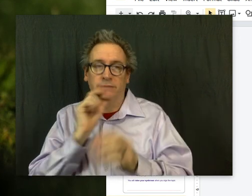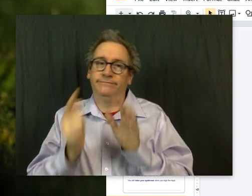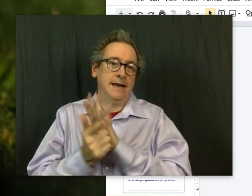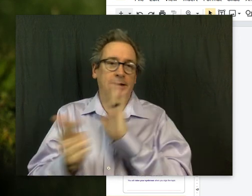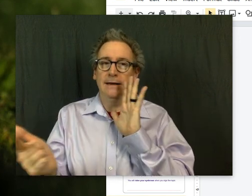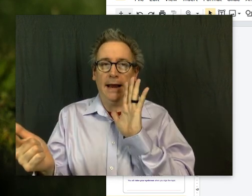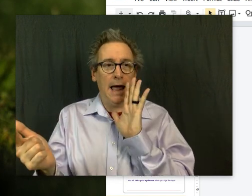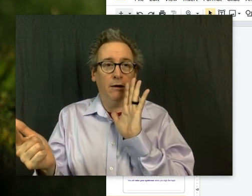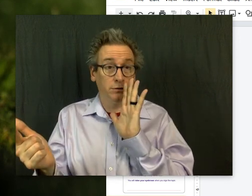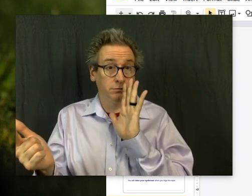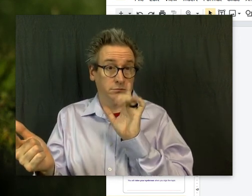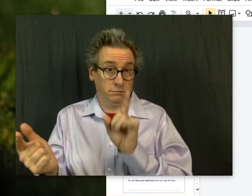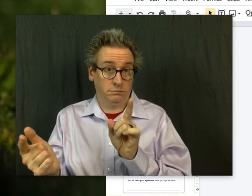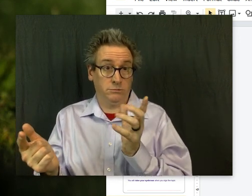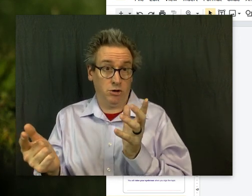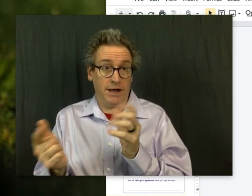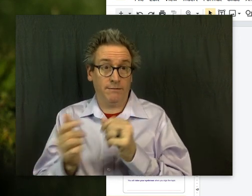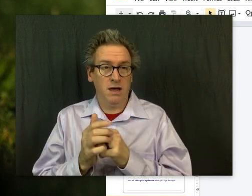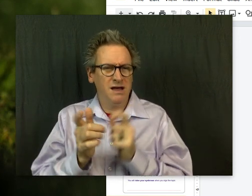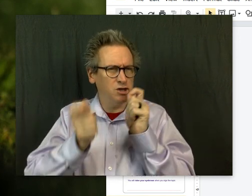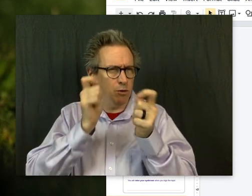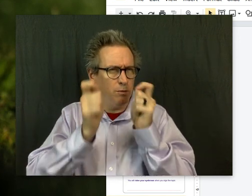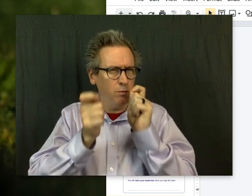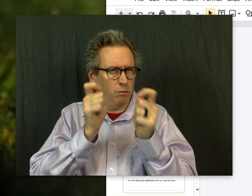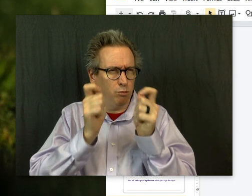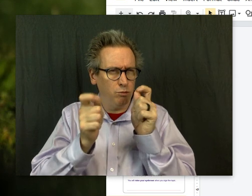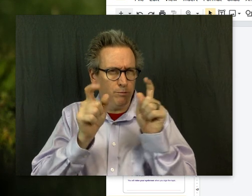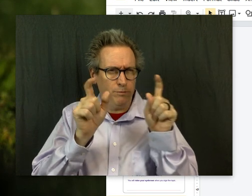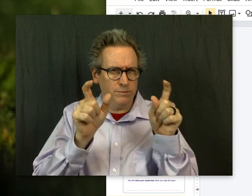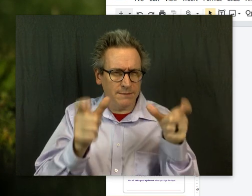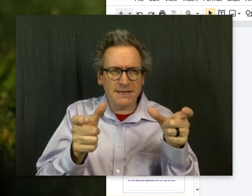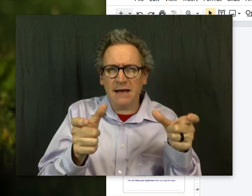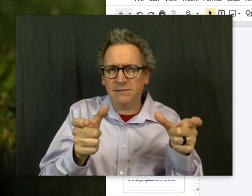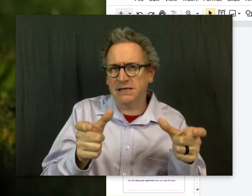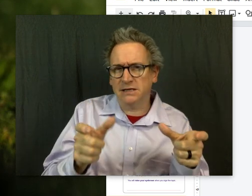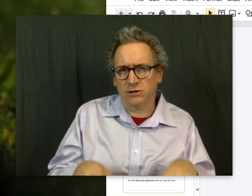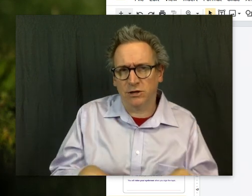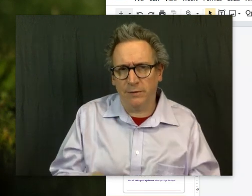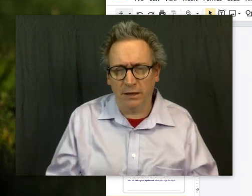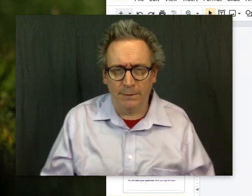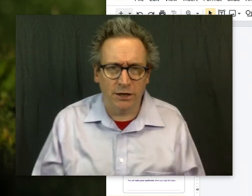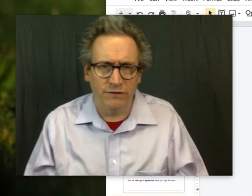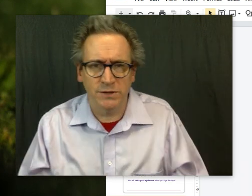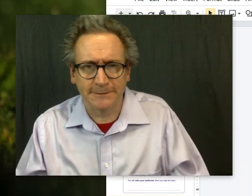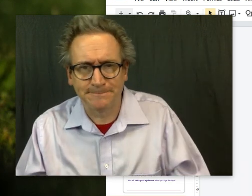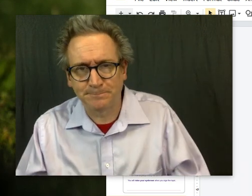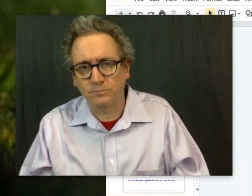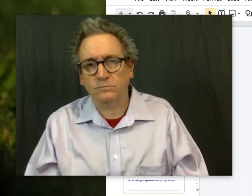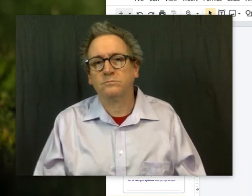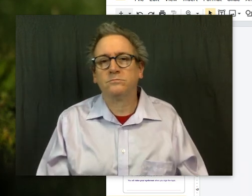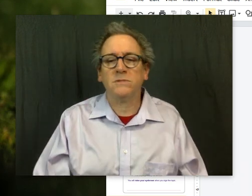is not allowed. Okay. So sometimes these sentences are going to be a little bit